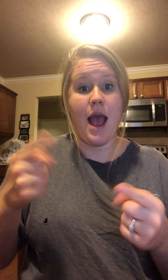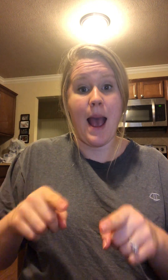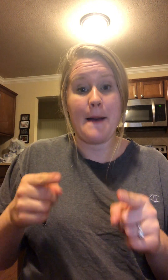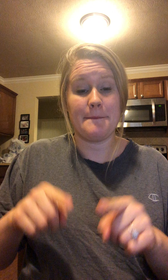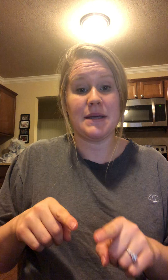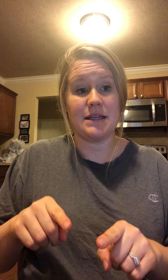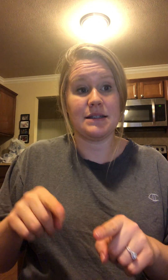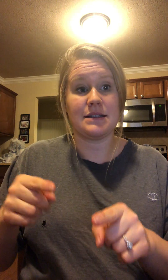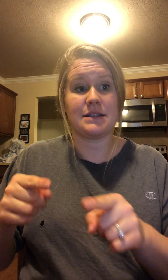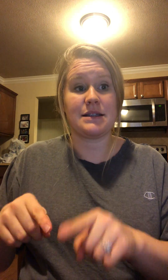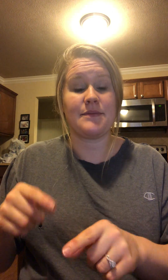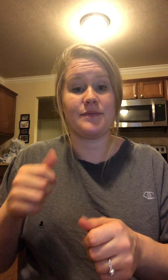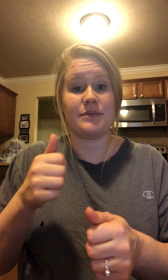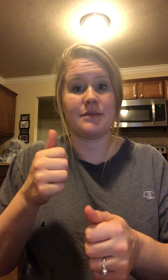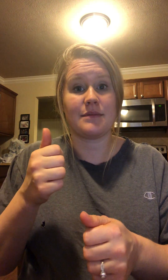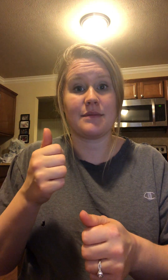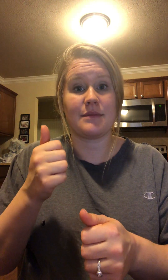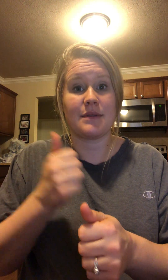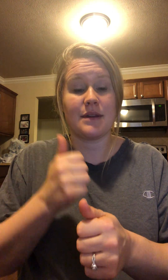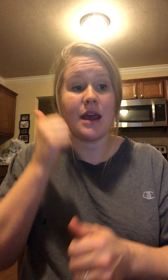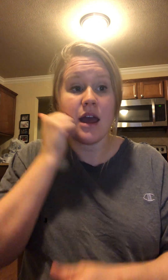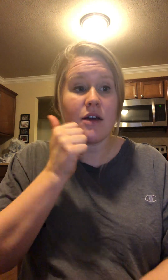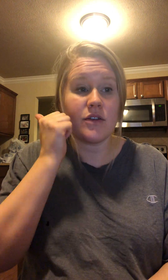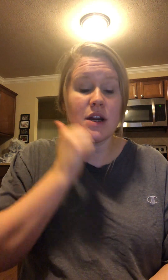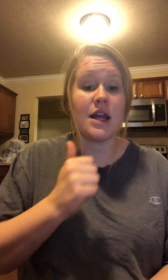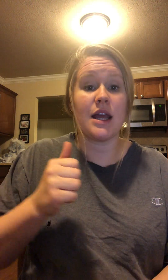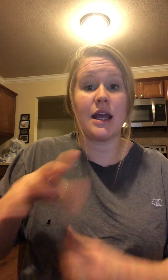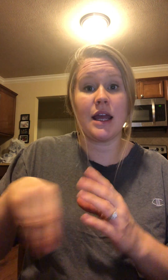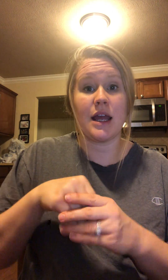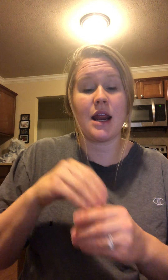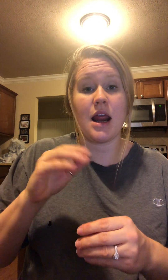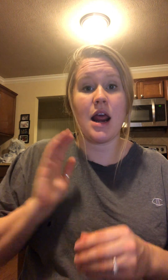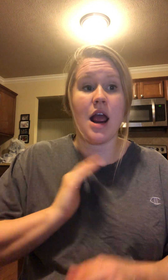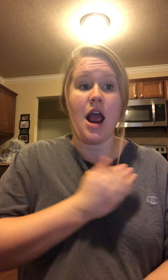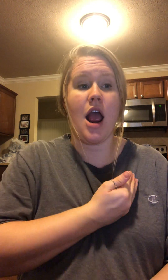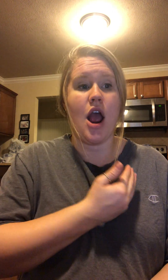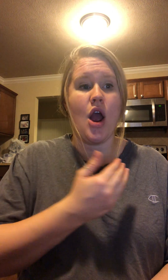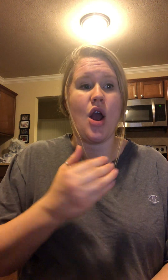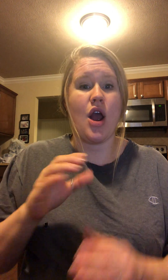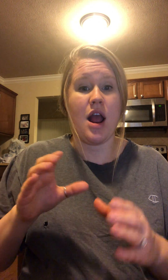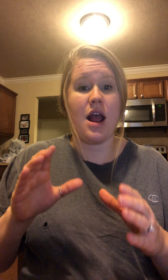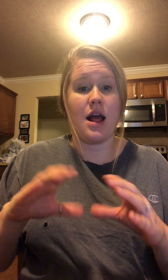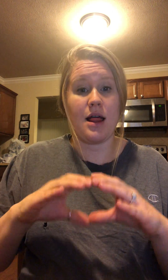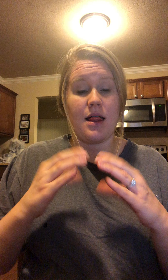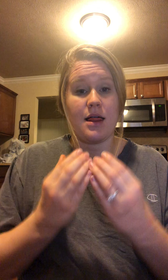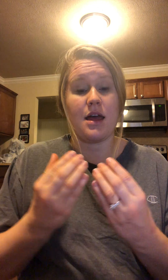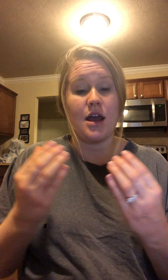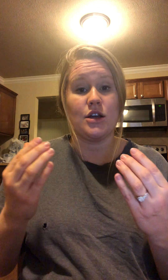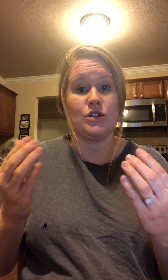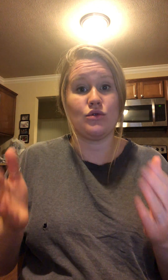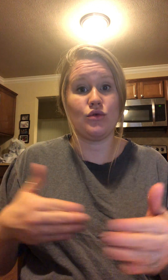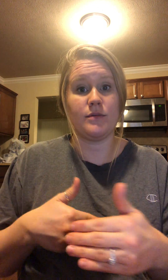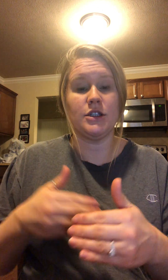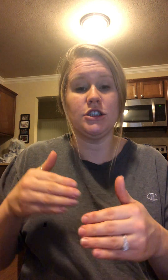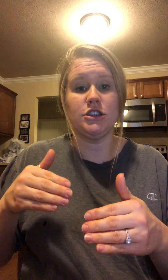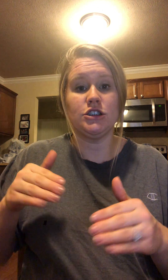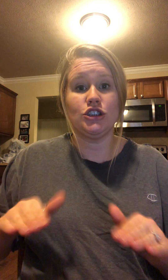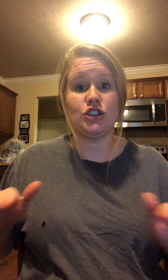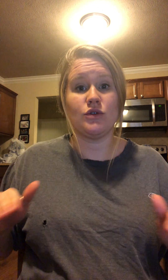classrooms. Children thrive in our kindergarten program because we provide the foundation of